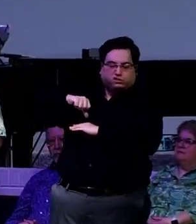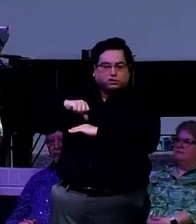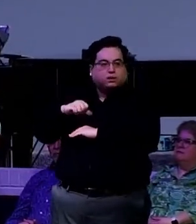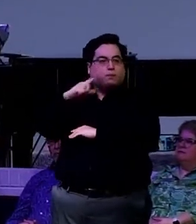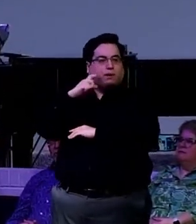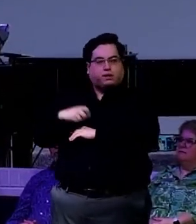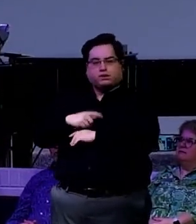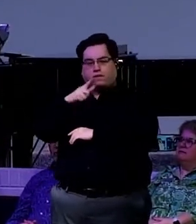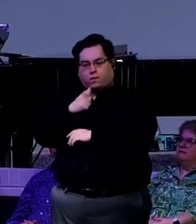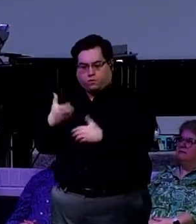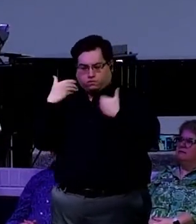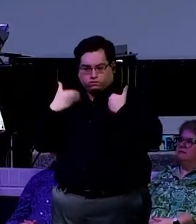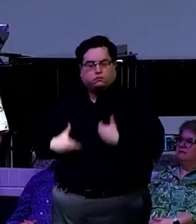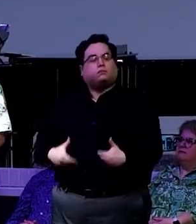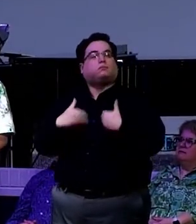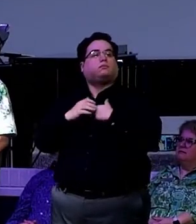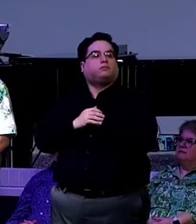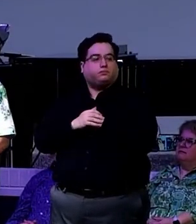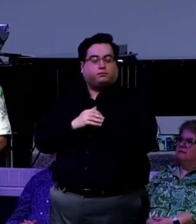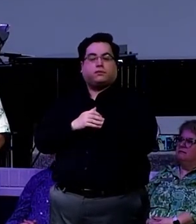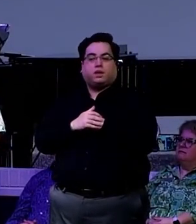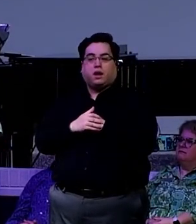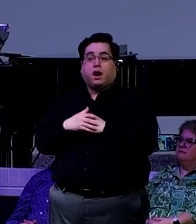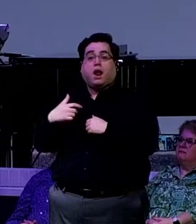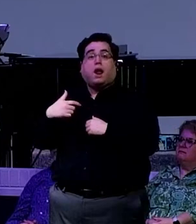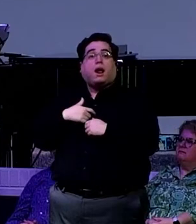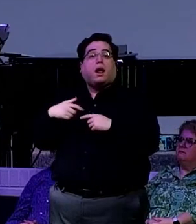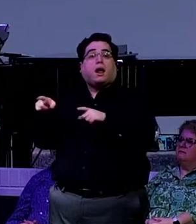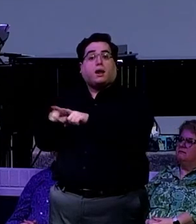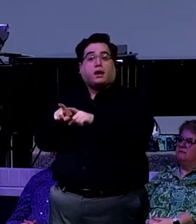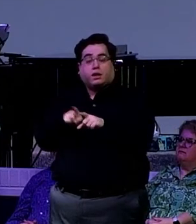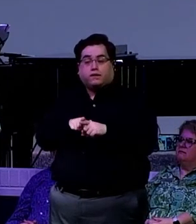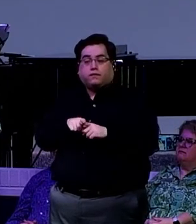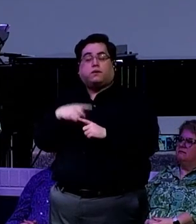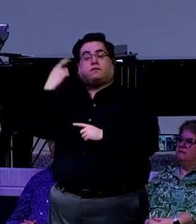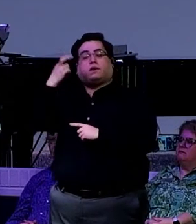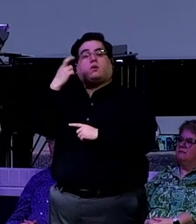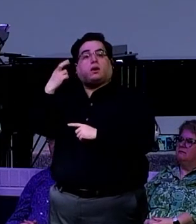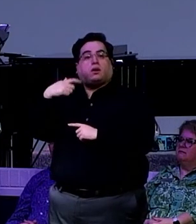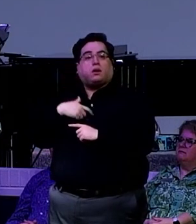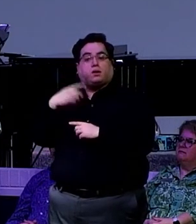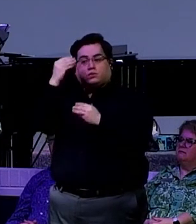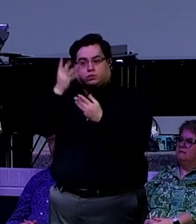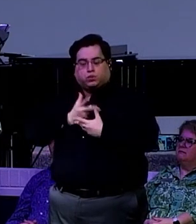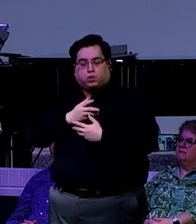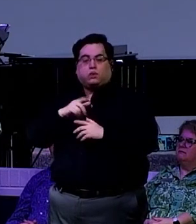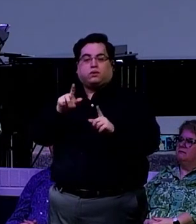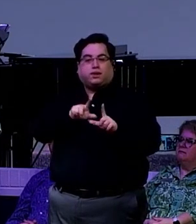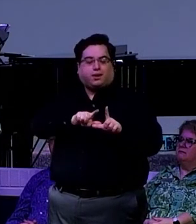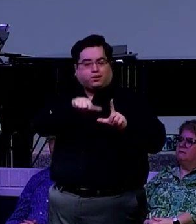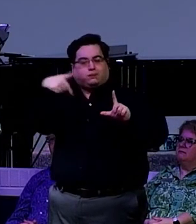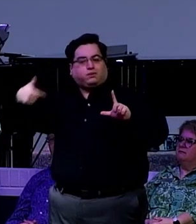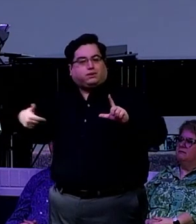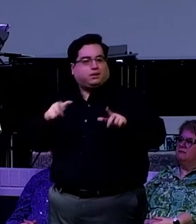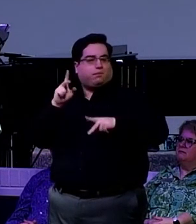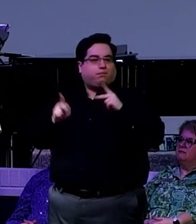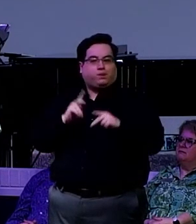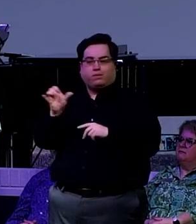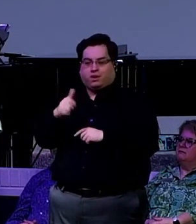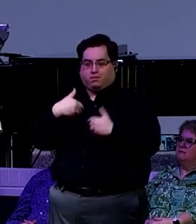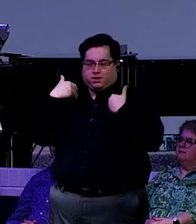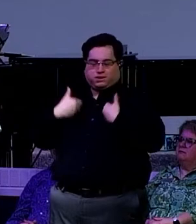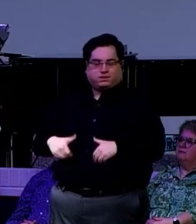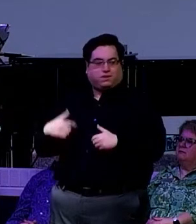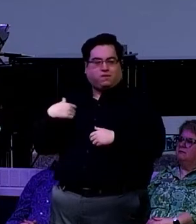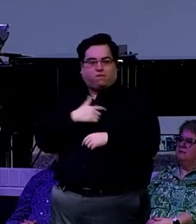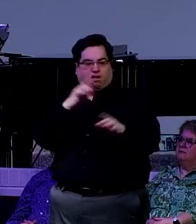because of who or what I am. I've even found out and have been told that LGBT people like me are an abomination, or